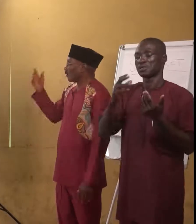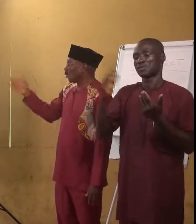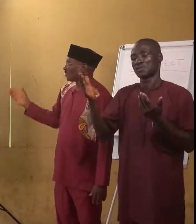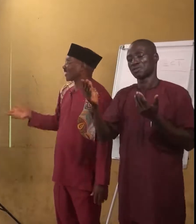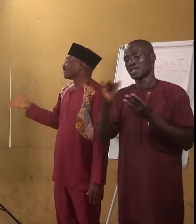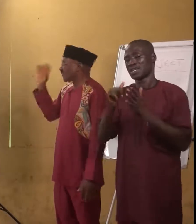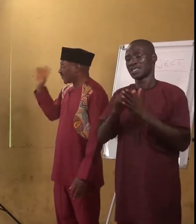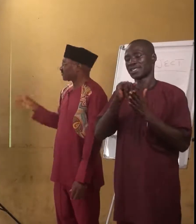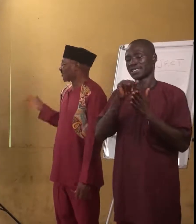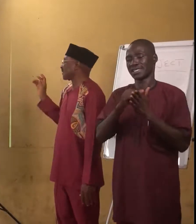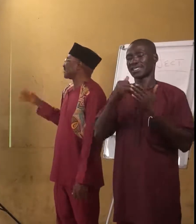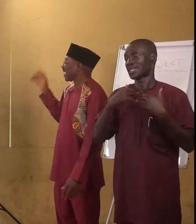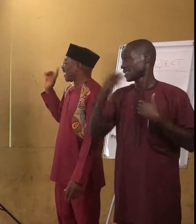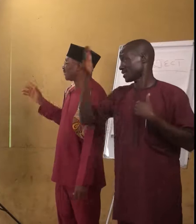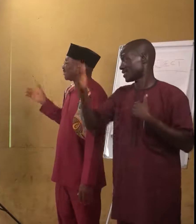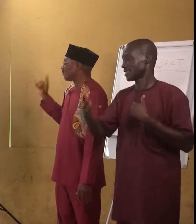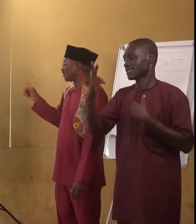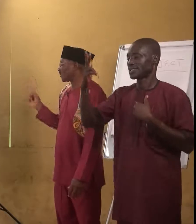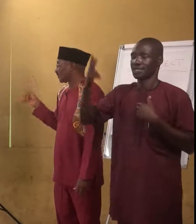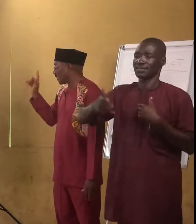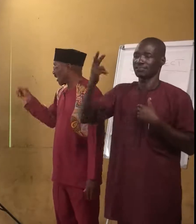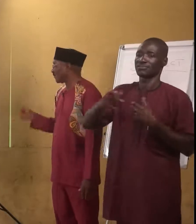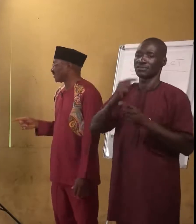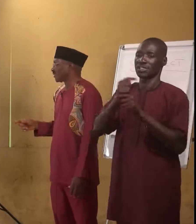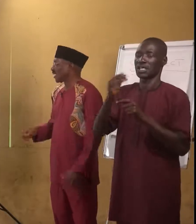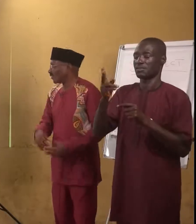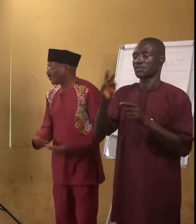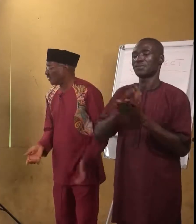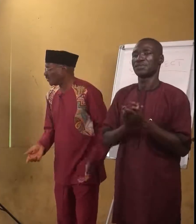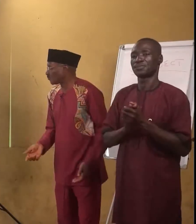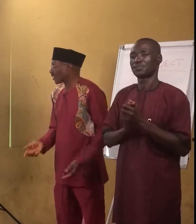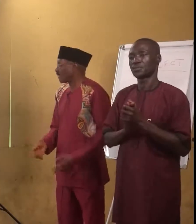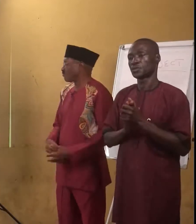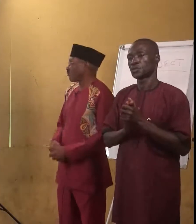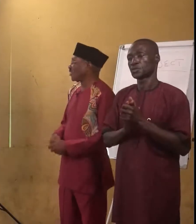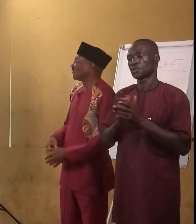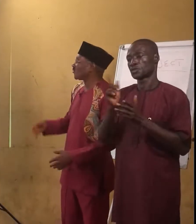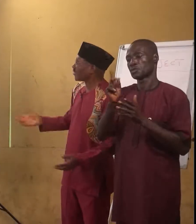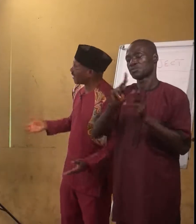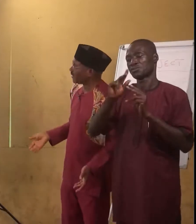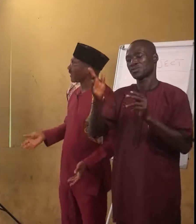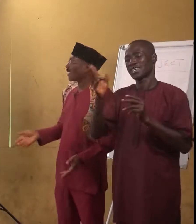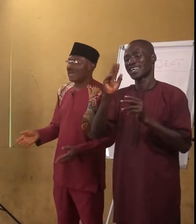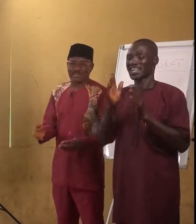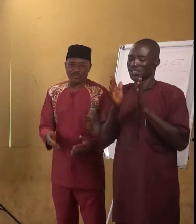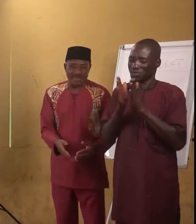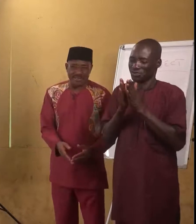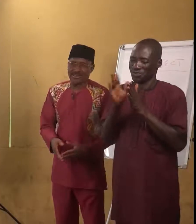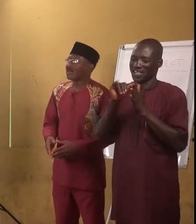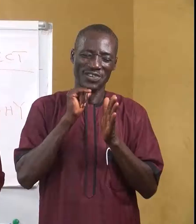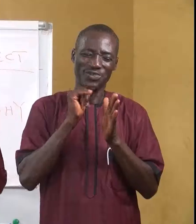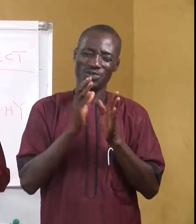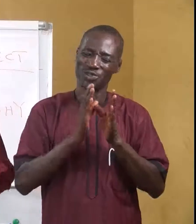homestead, farmstead, and hamlet and village. The people living in rural area are